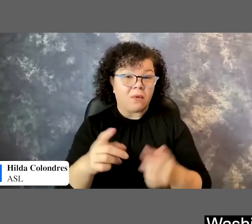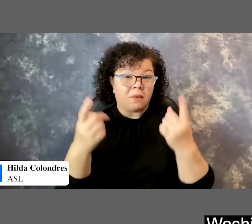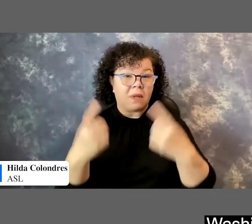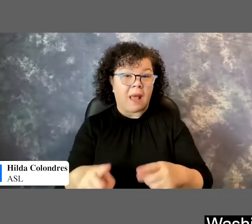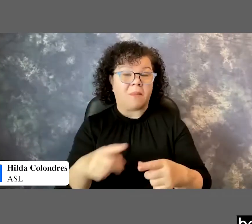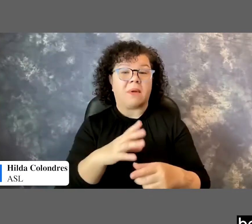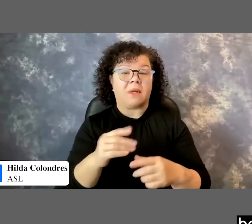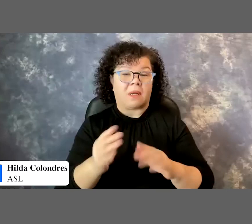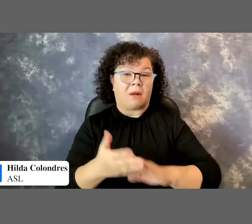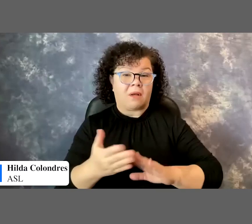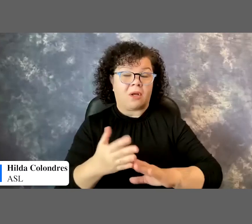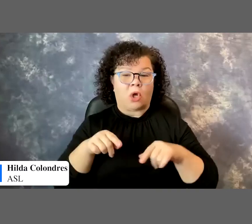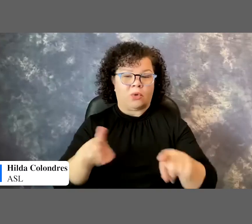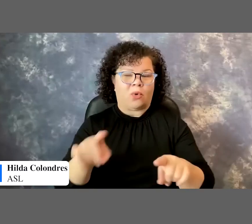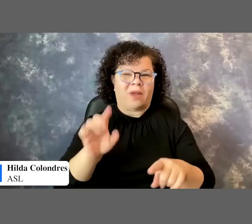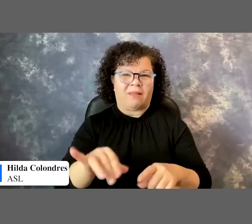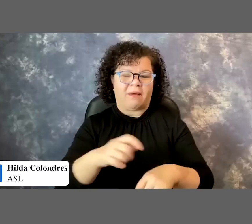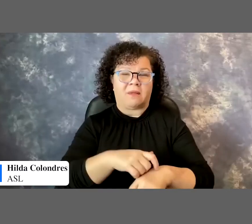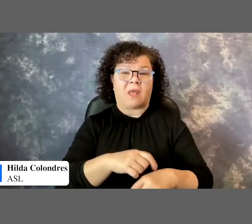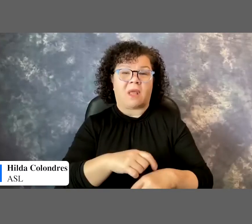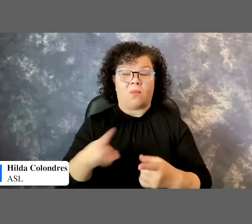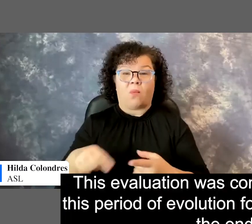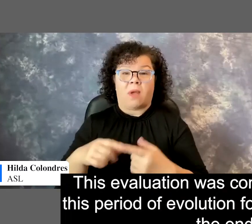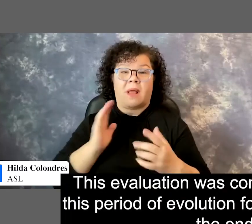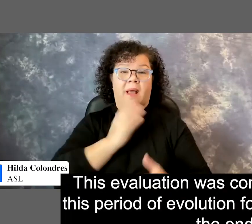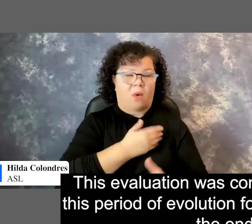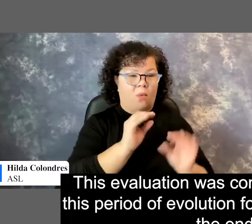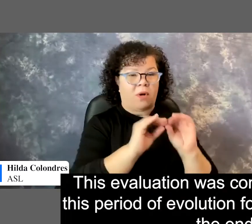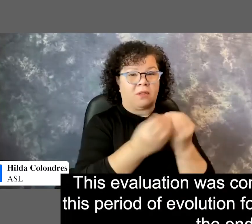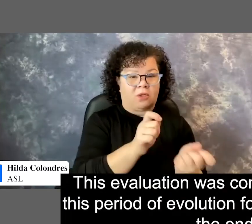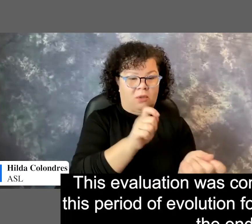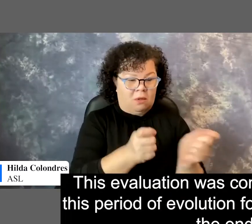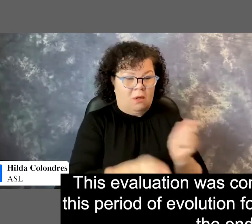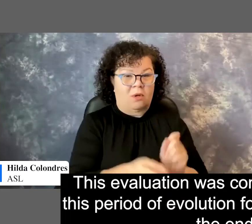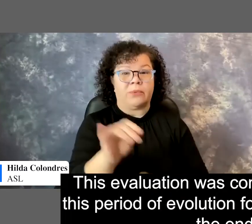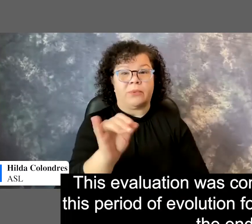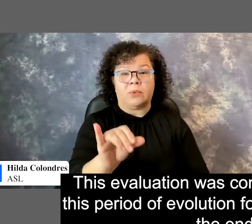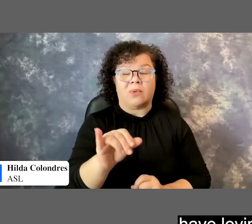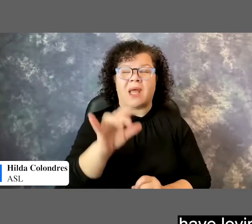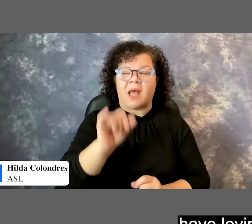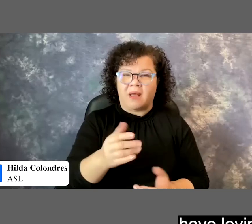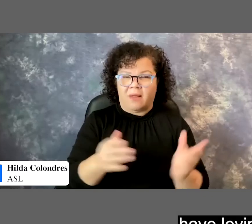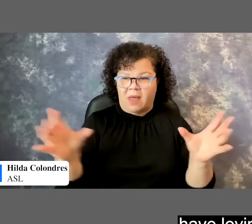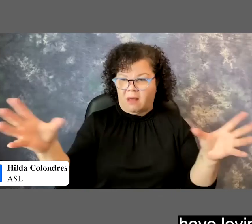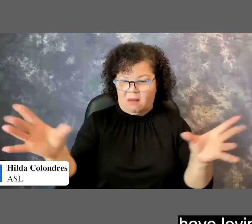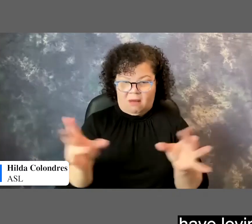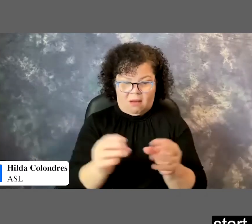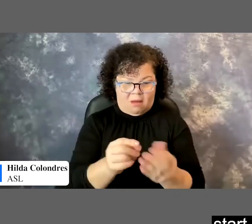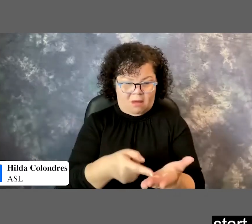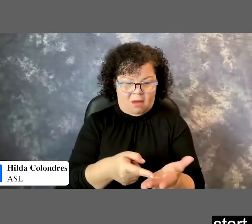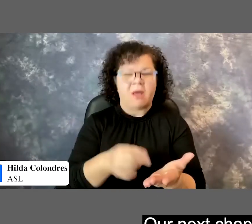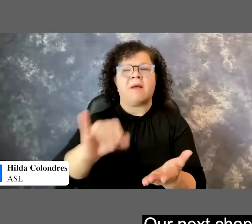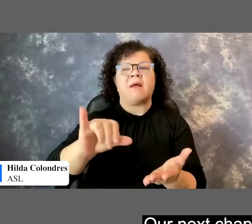finalized during this period of evolution for our organization and marks the end of what we have lovingly called our